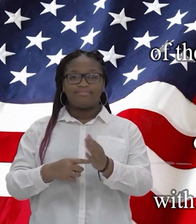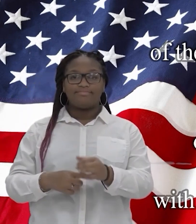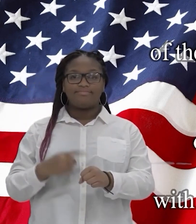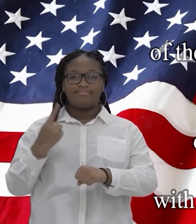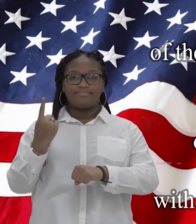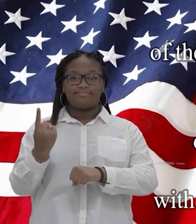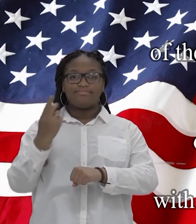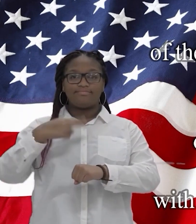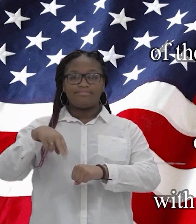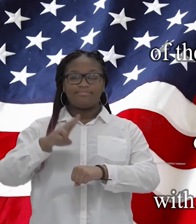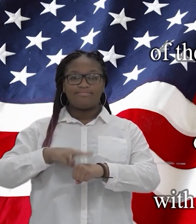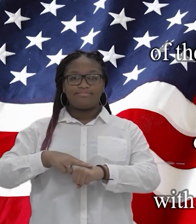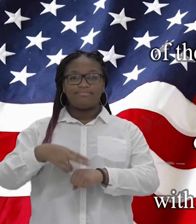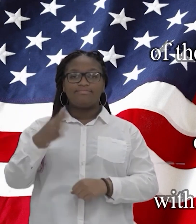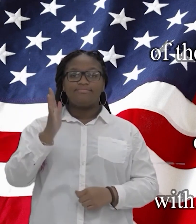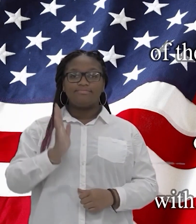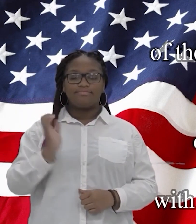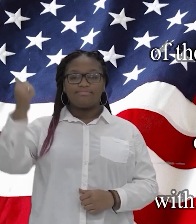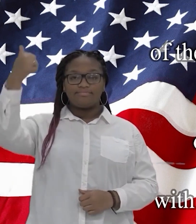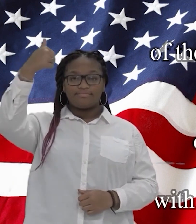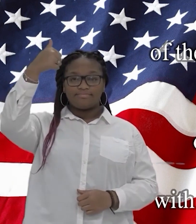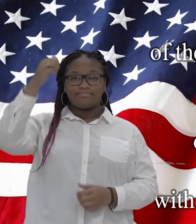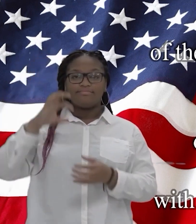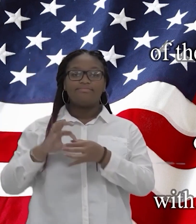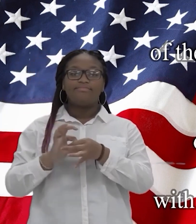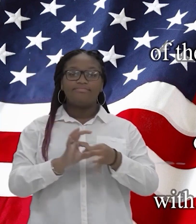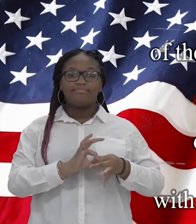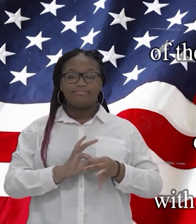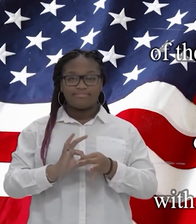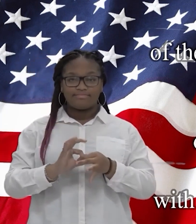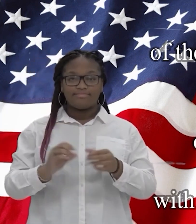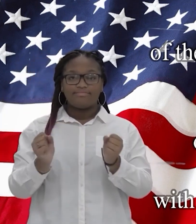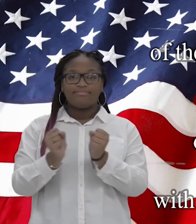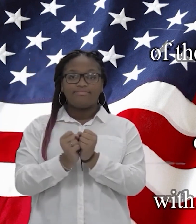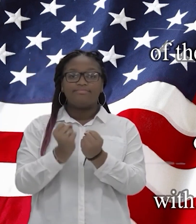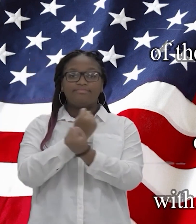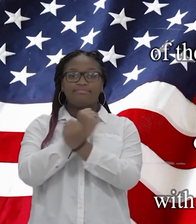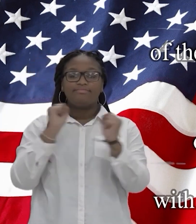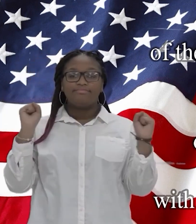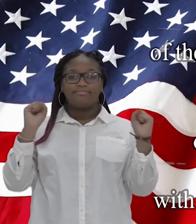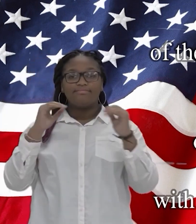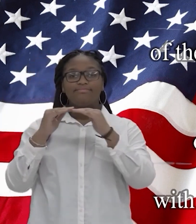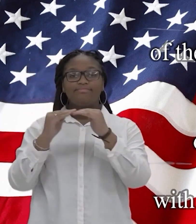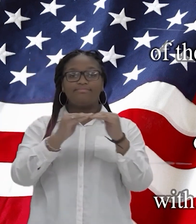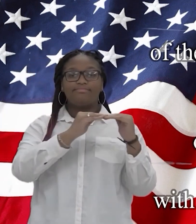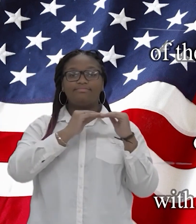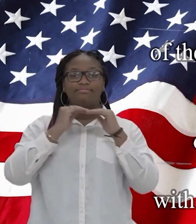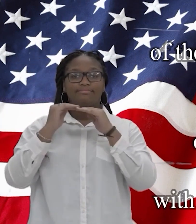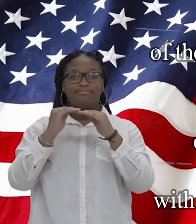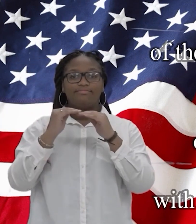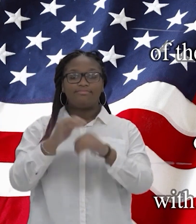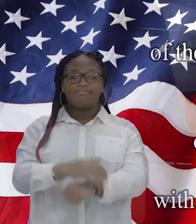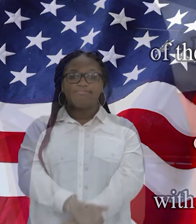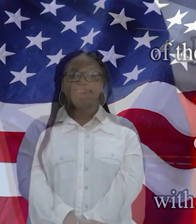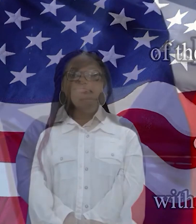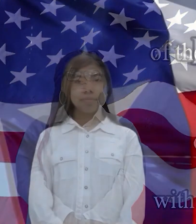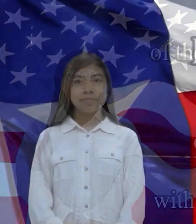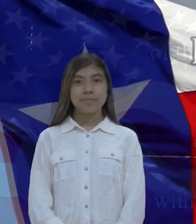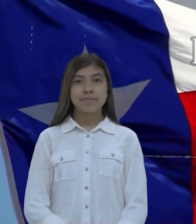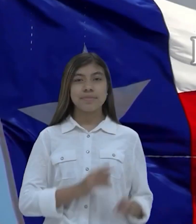stands, one nation, under God, indivisible, with liberty and justice for all. Honor